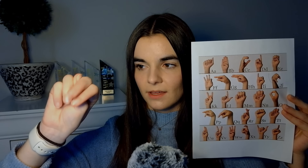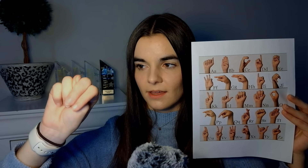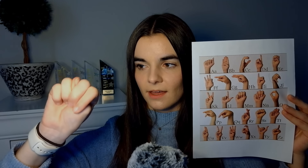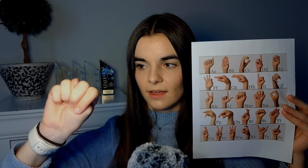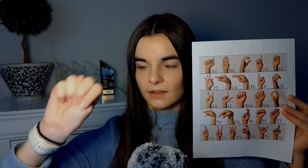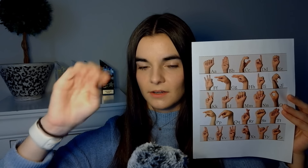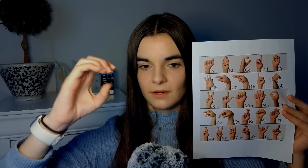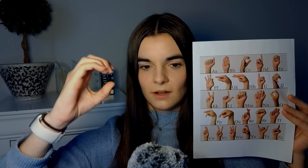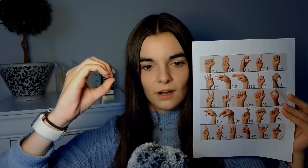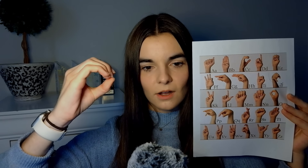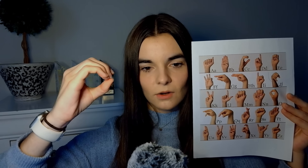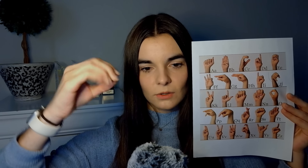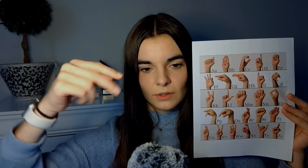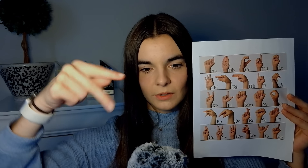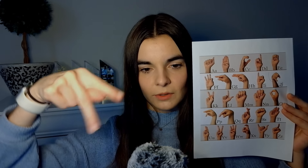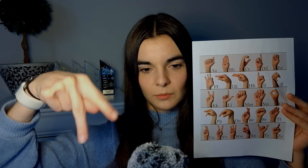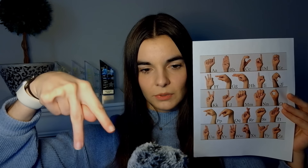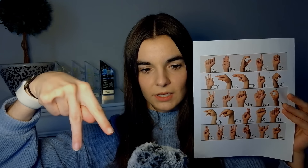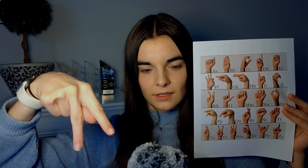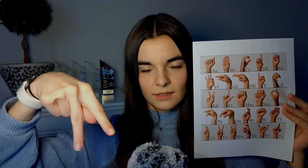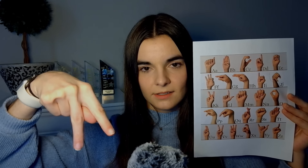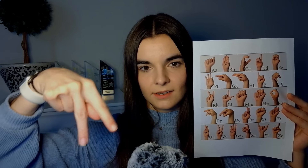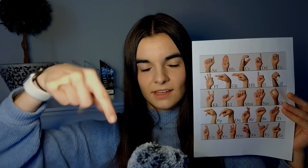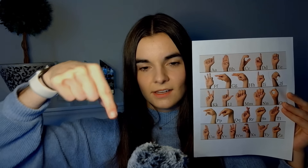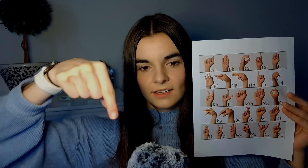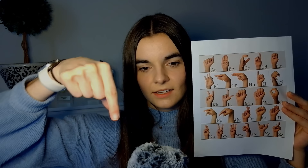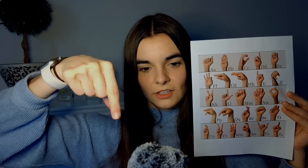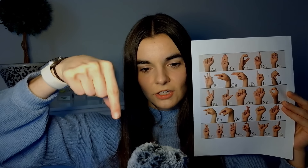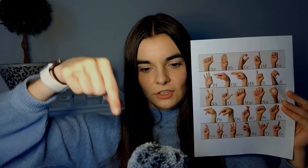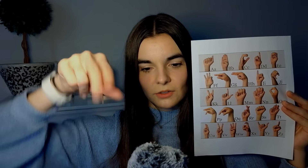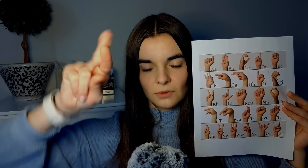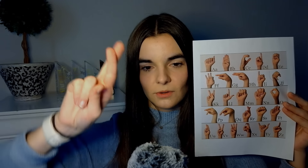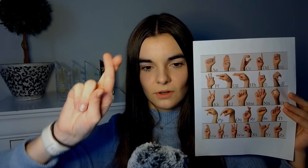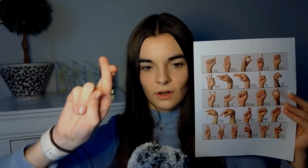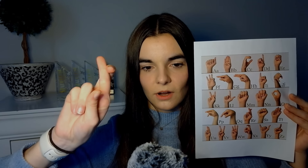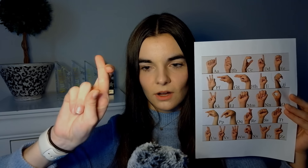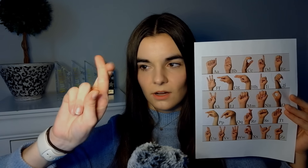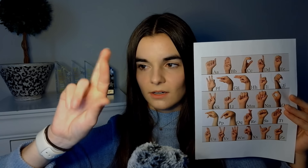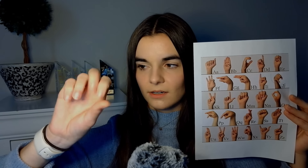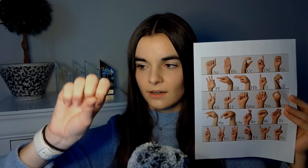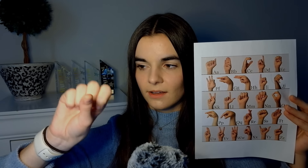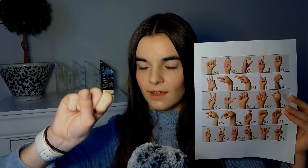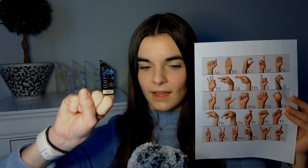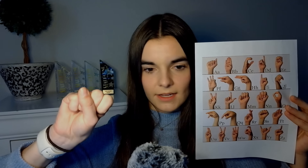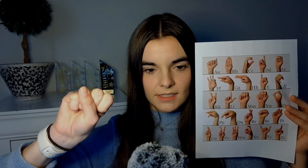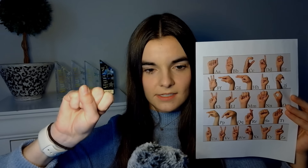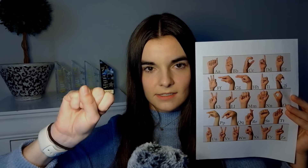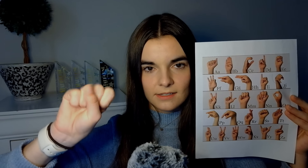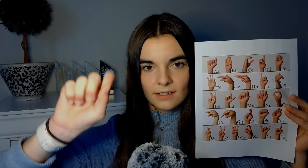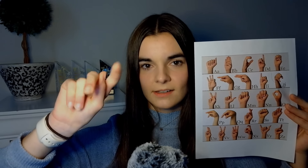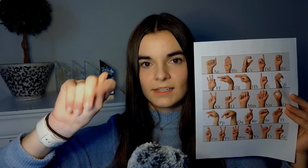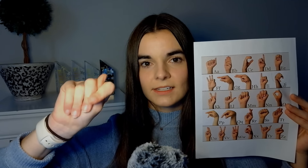N, O, P, Q, R, S,